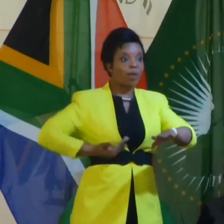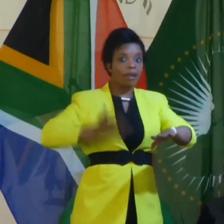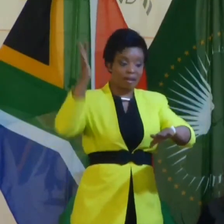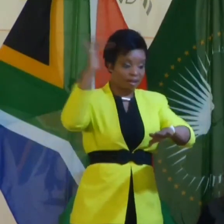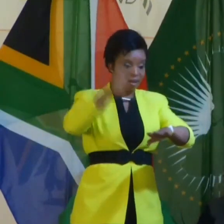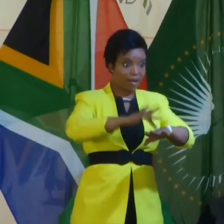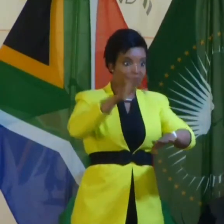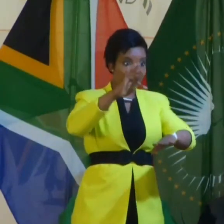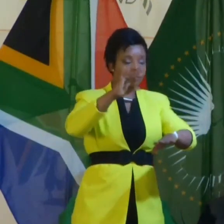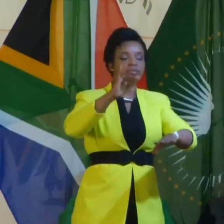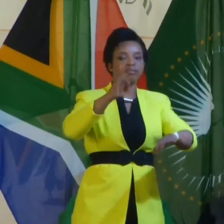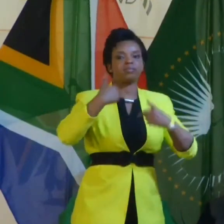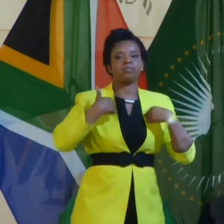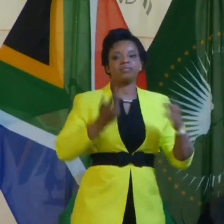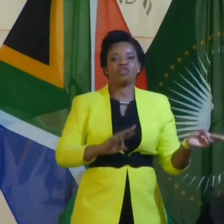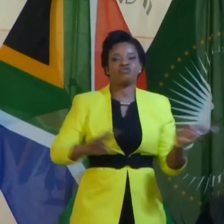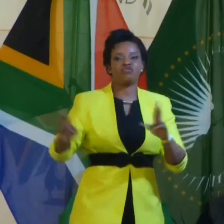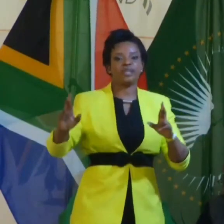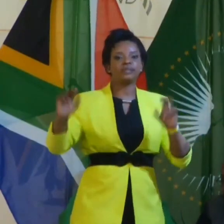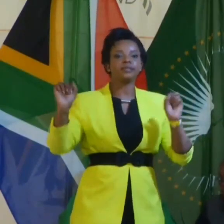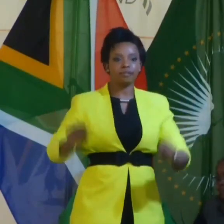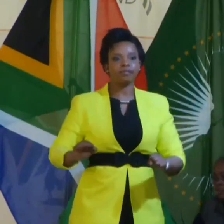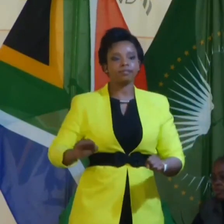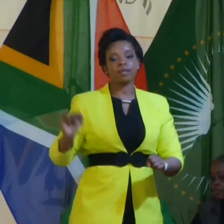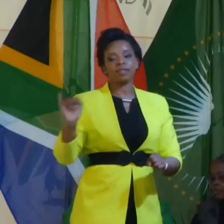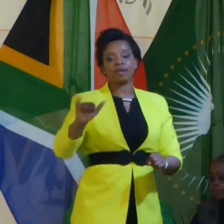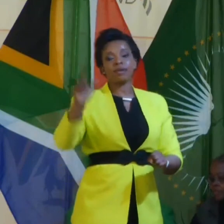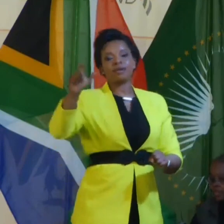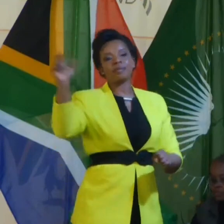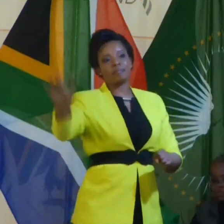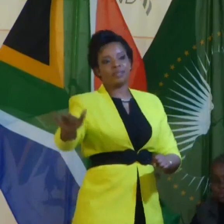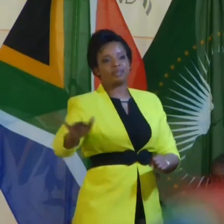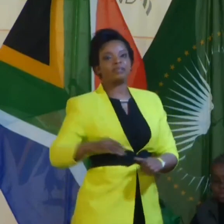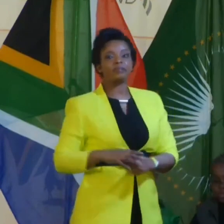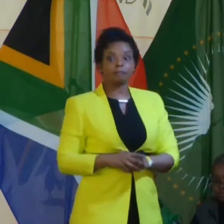will find us ready and will crush that person.